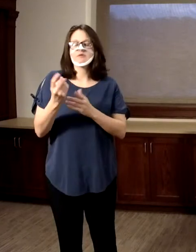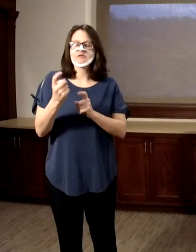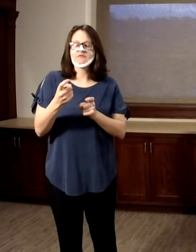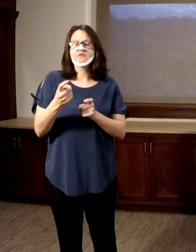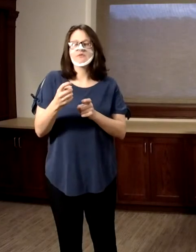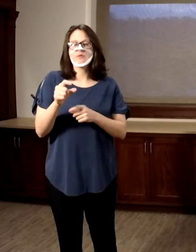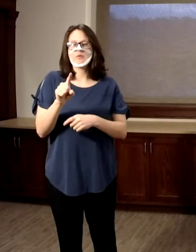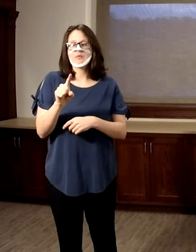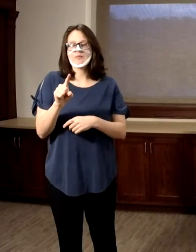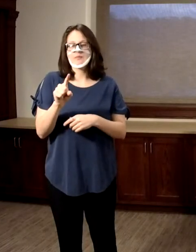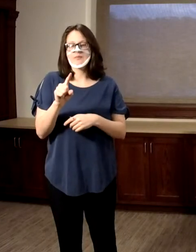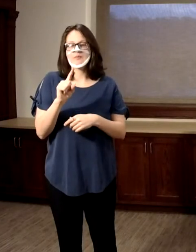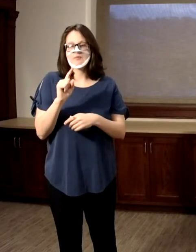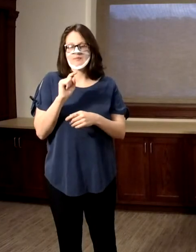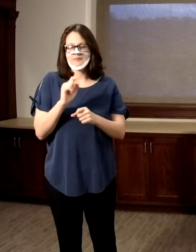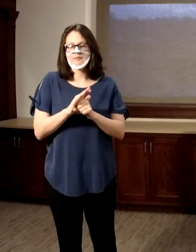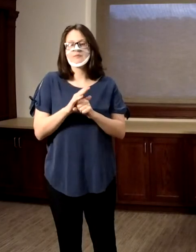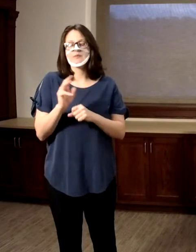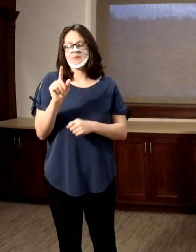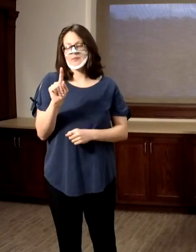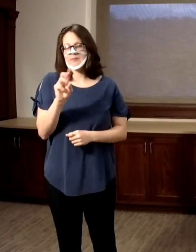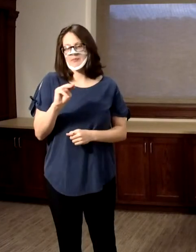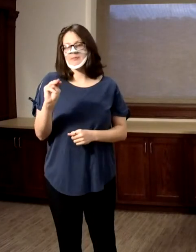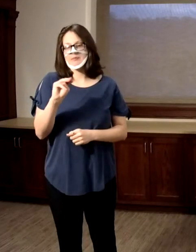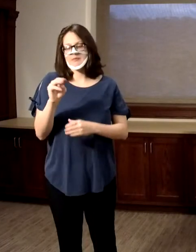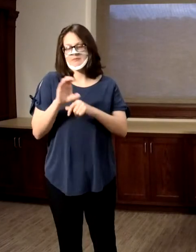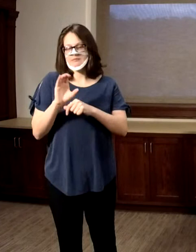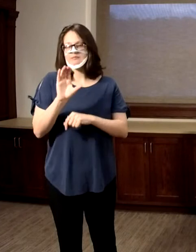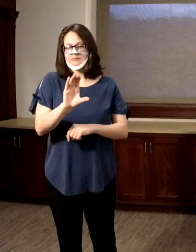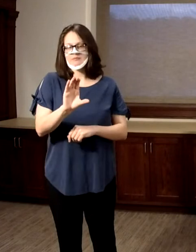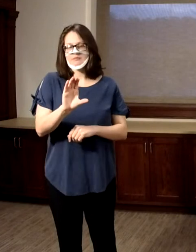its Students and Families Food Relief Fund,